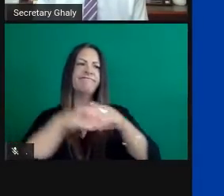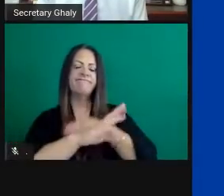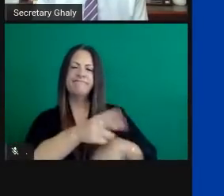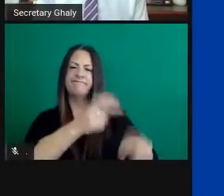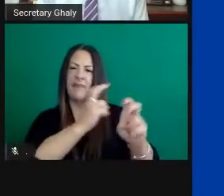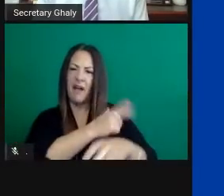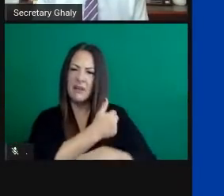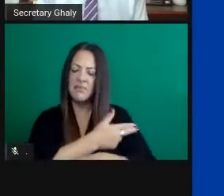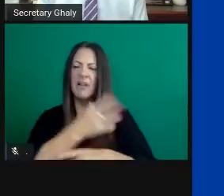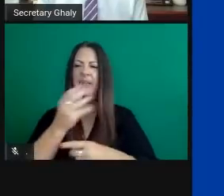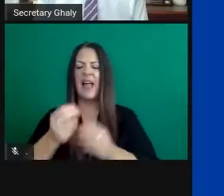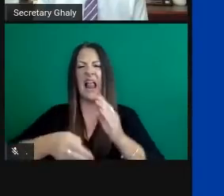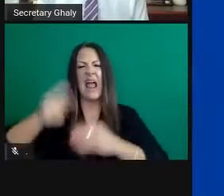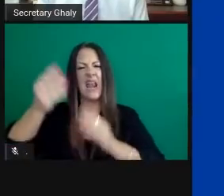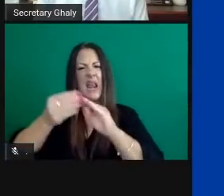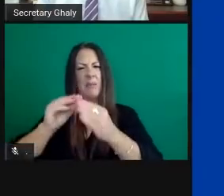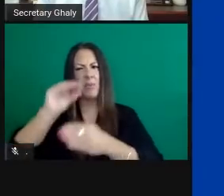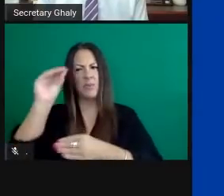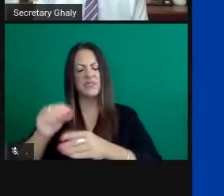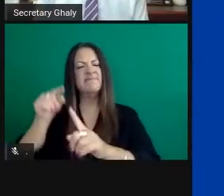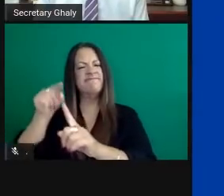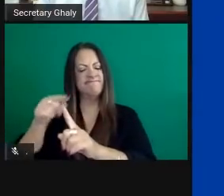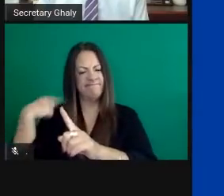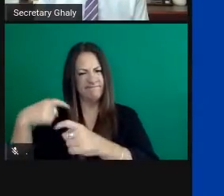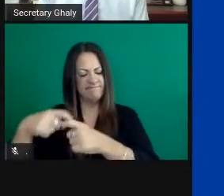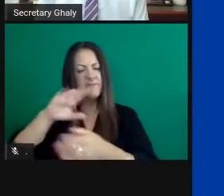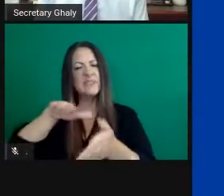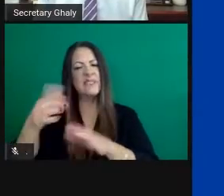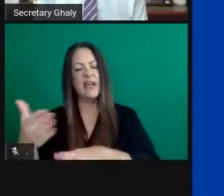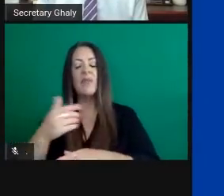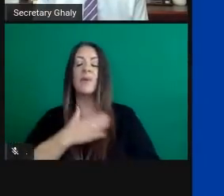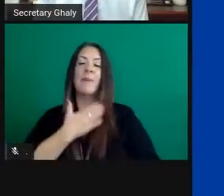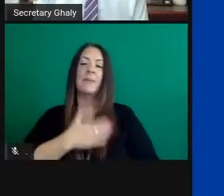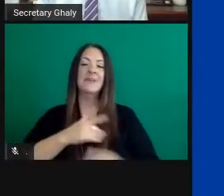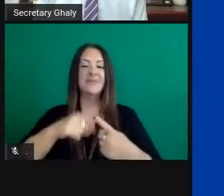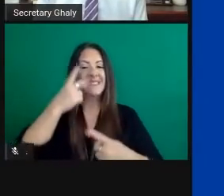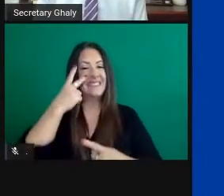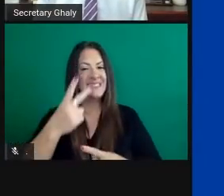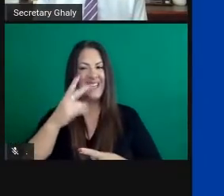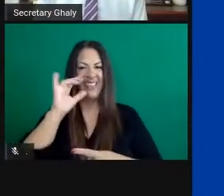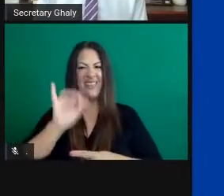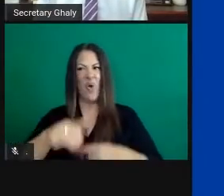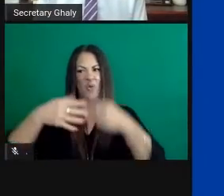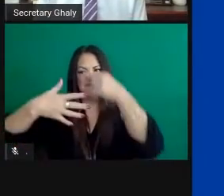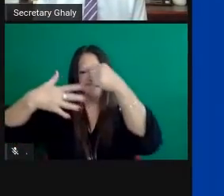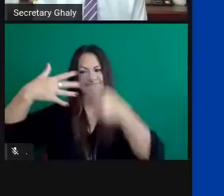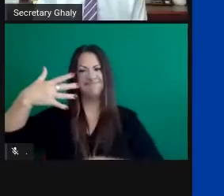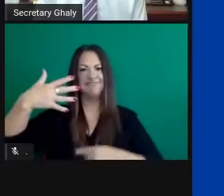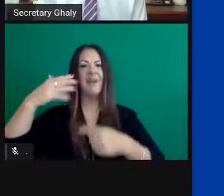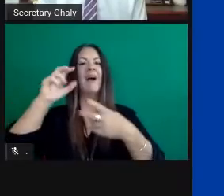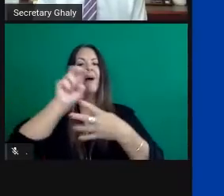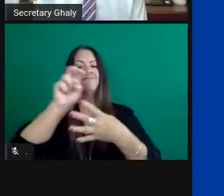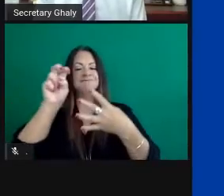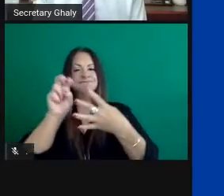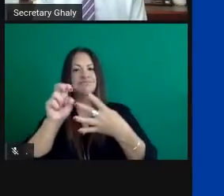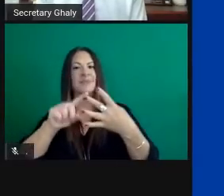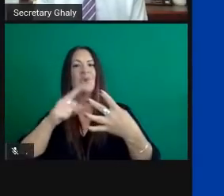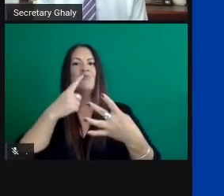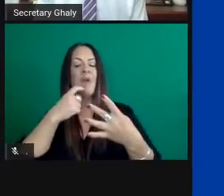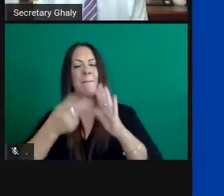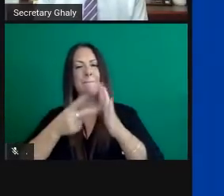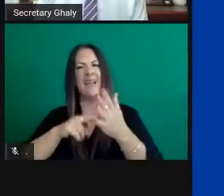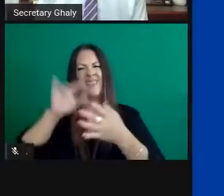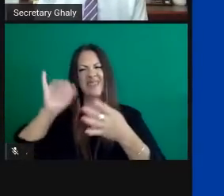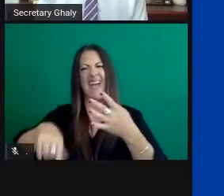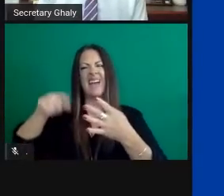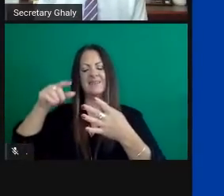And today it's great news to see some of the Central Valley counties continue to move forward with the reductions in transmission and out of the